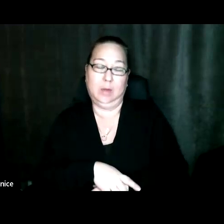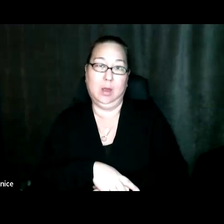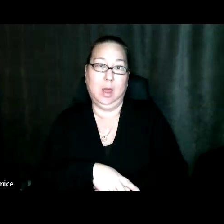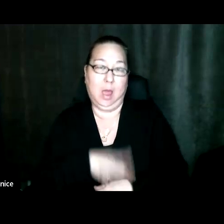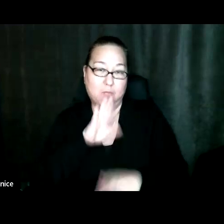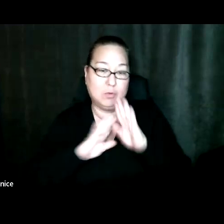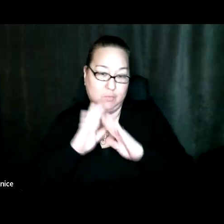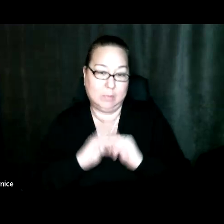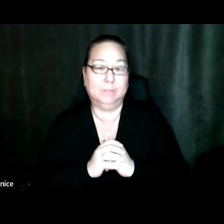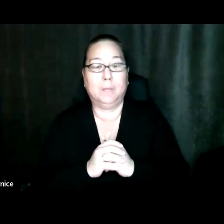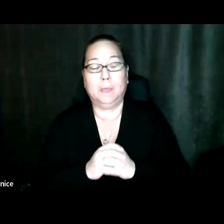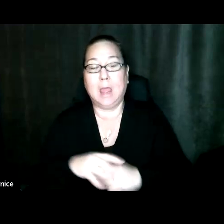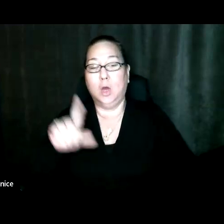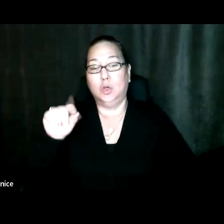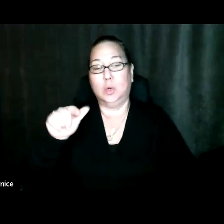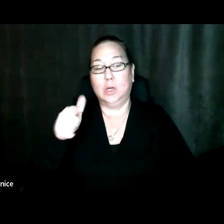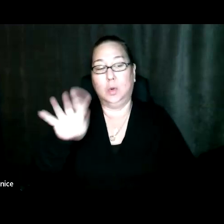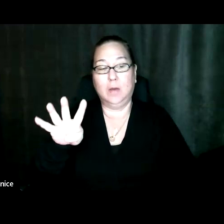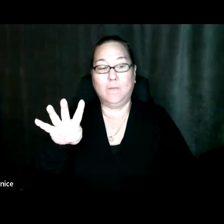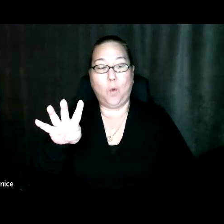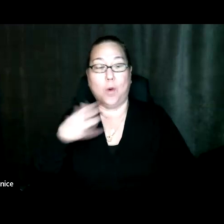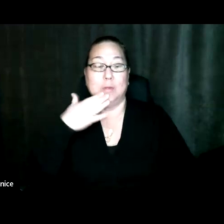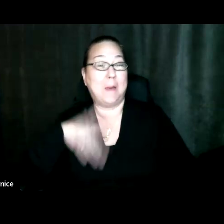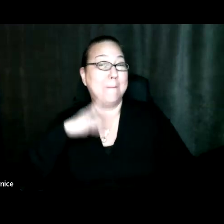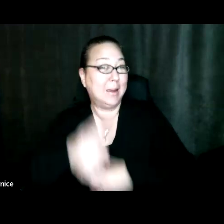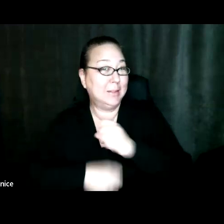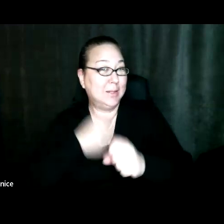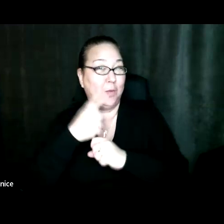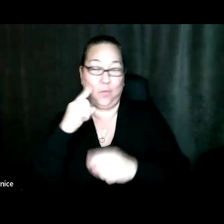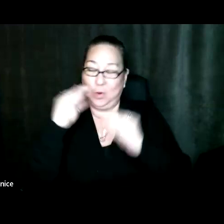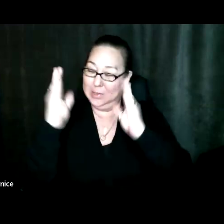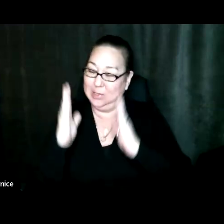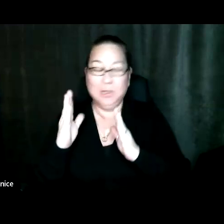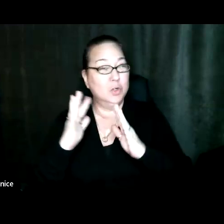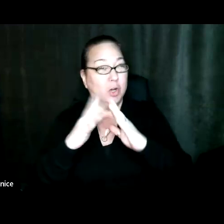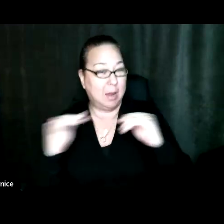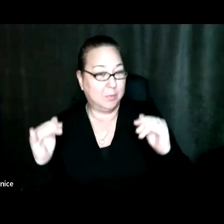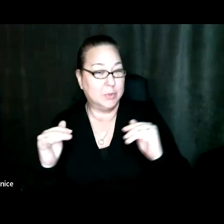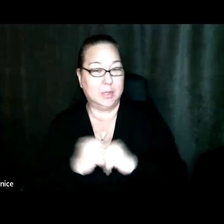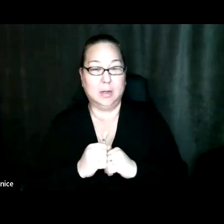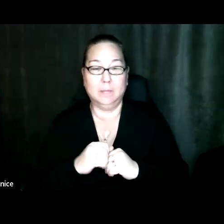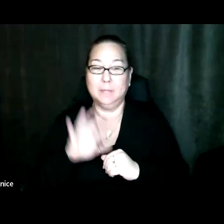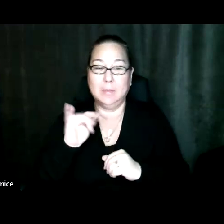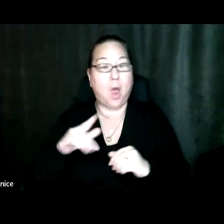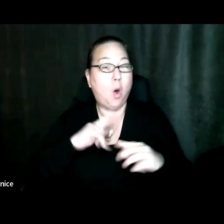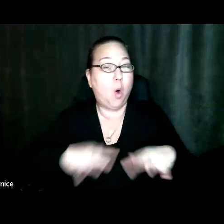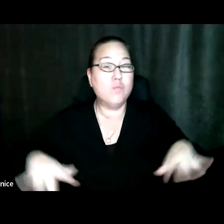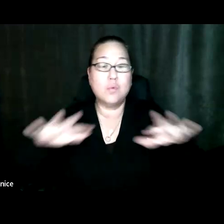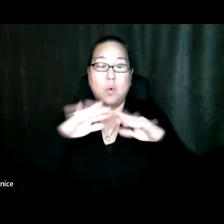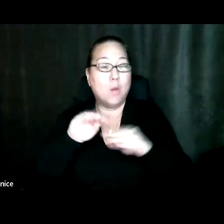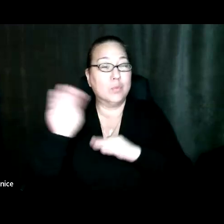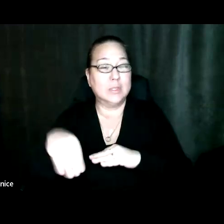of color declined. BPS still does not meet the 50-year-old Garrity standard of 25% Black